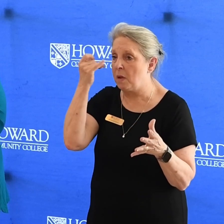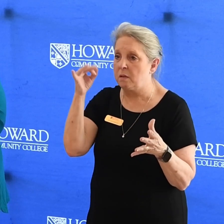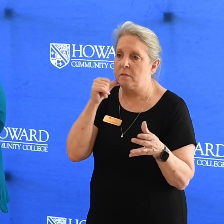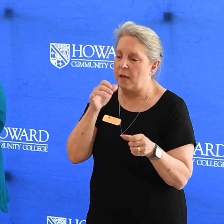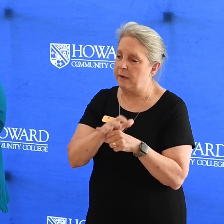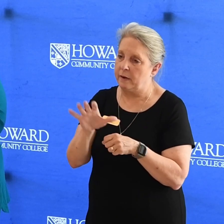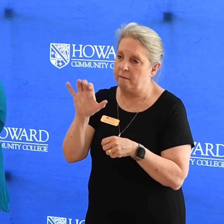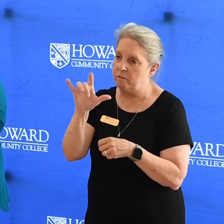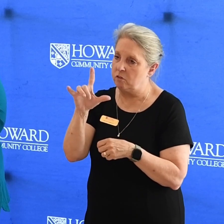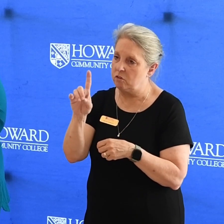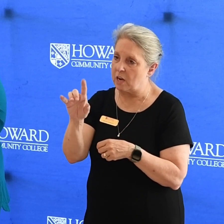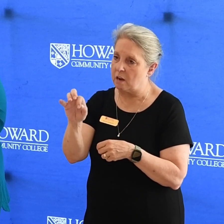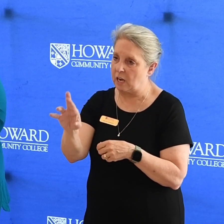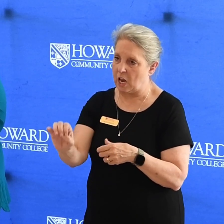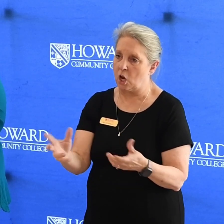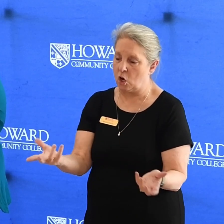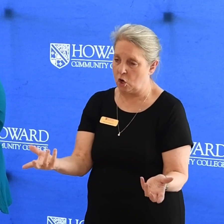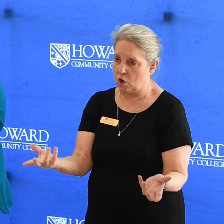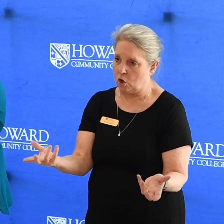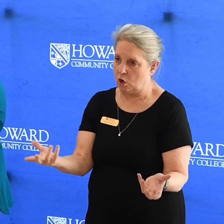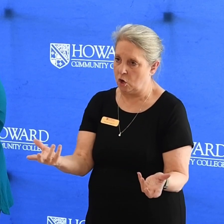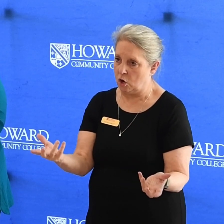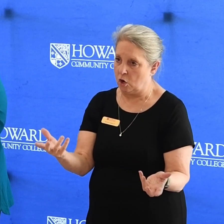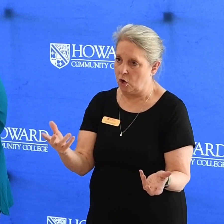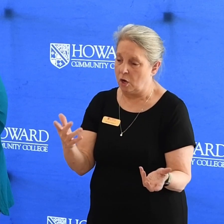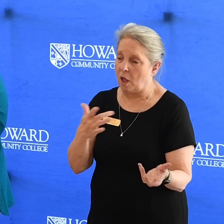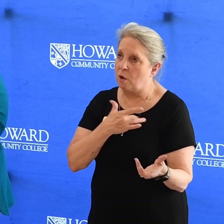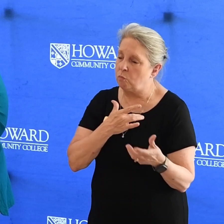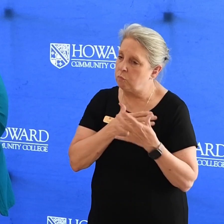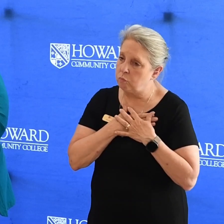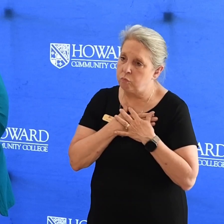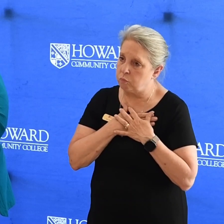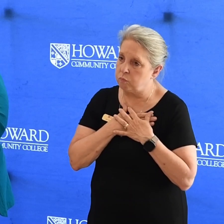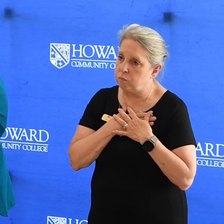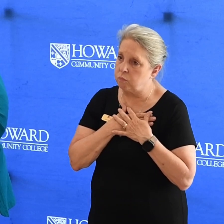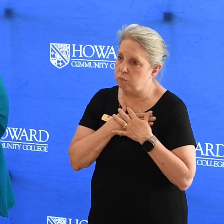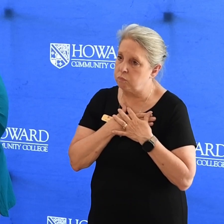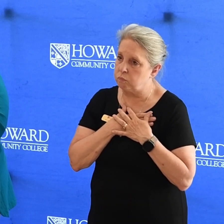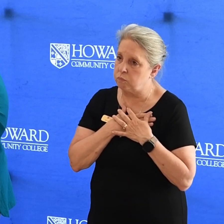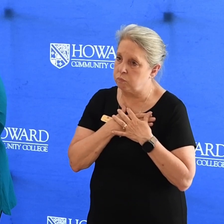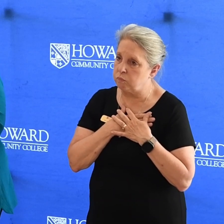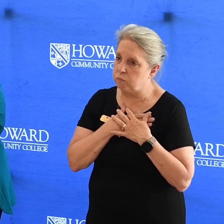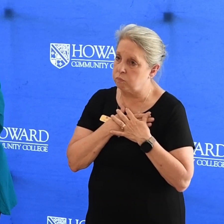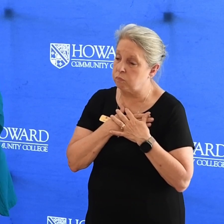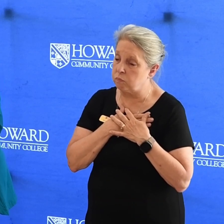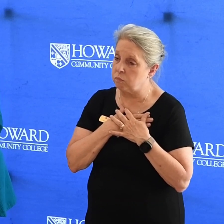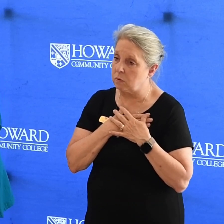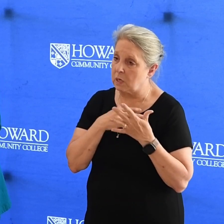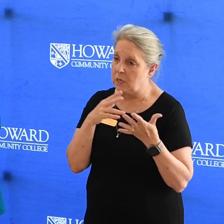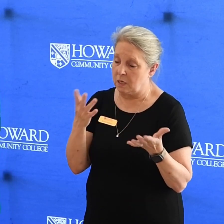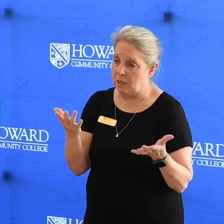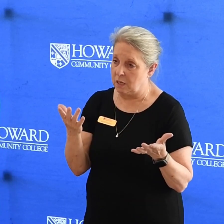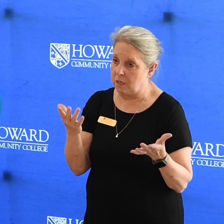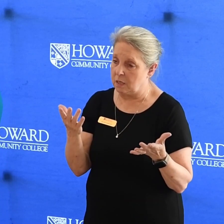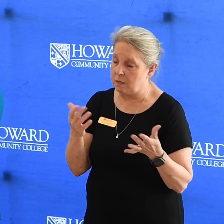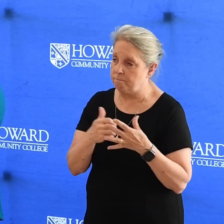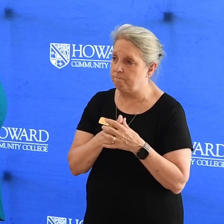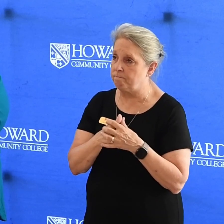childcare. So if it doesn't get your heart, it should at least get your balance sheet, right?